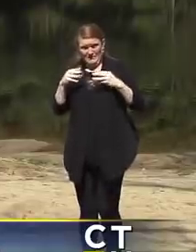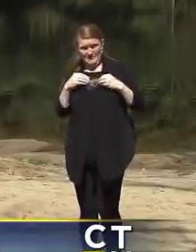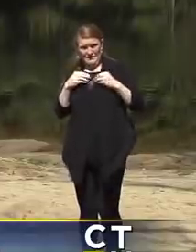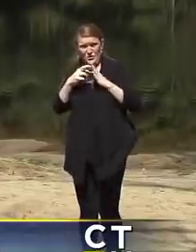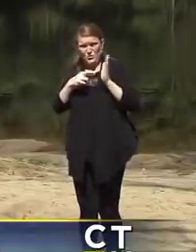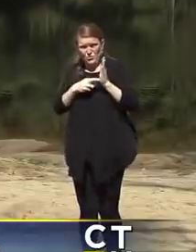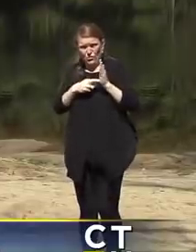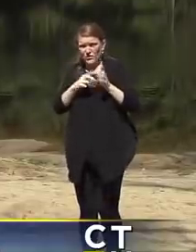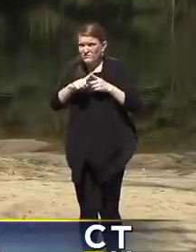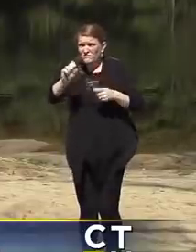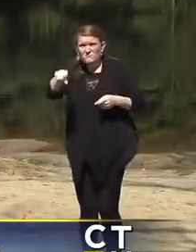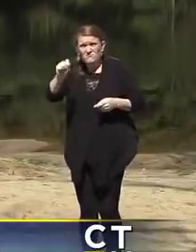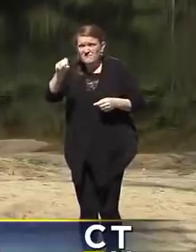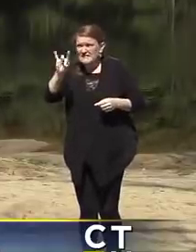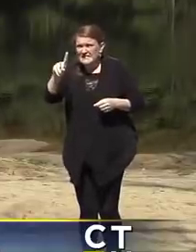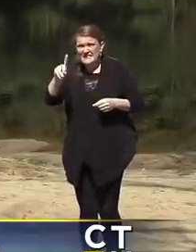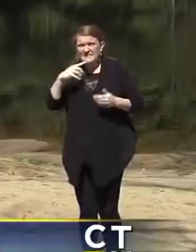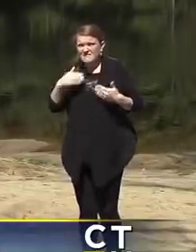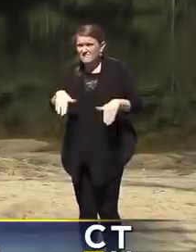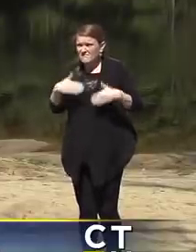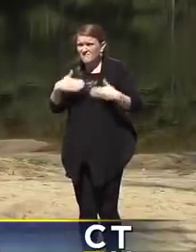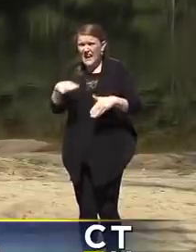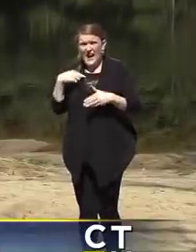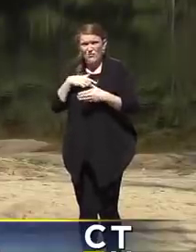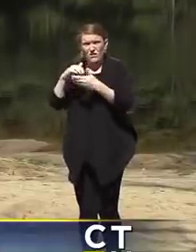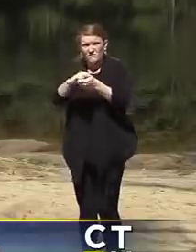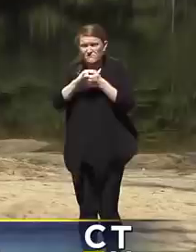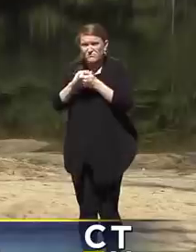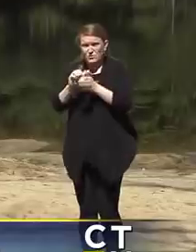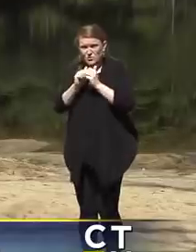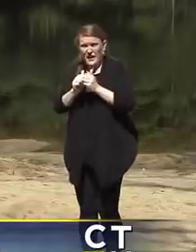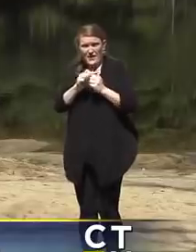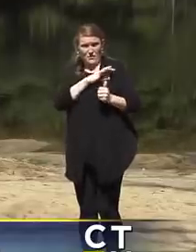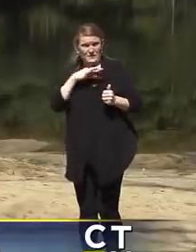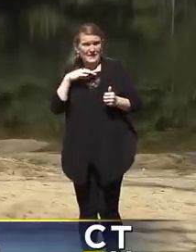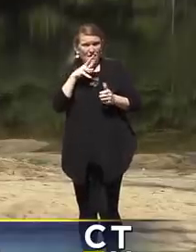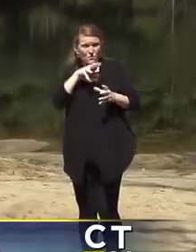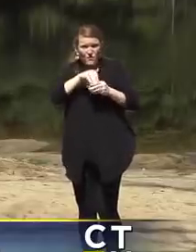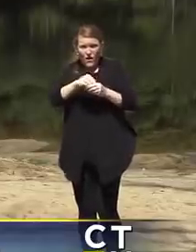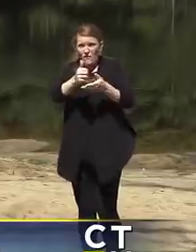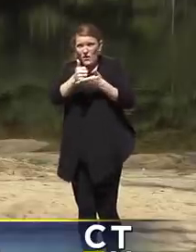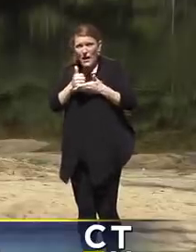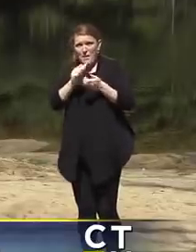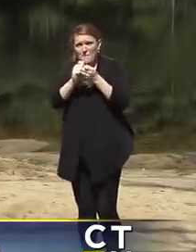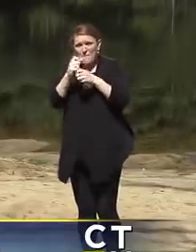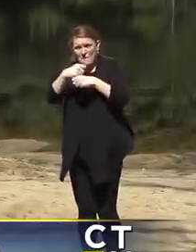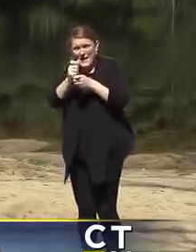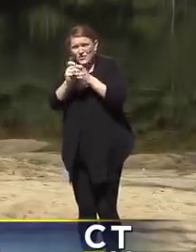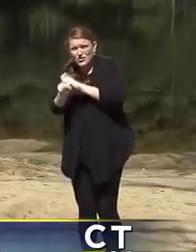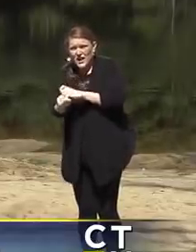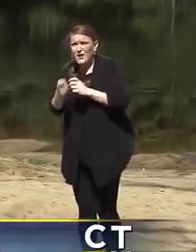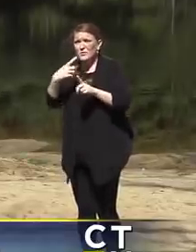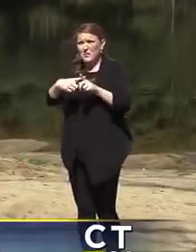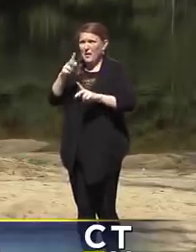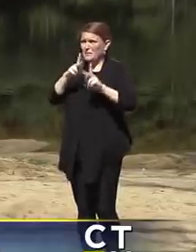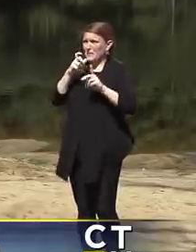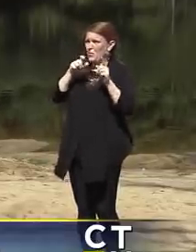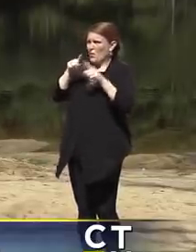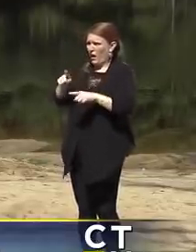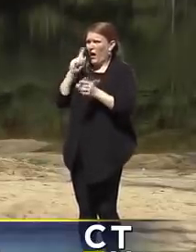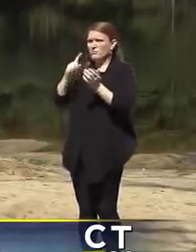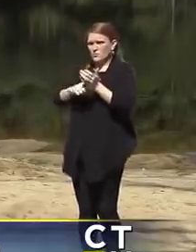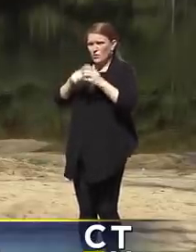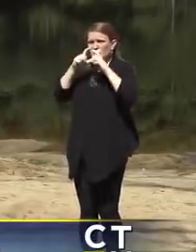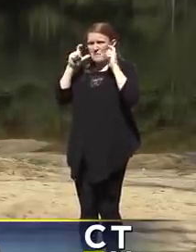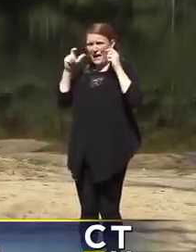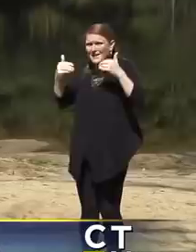making these changes, but all of the members, the visitors to our parks who've been wearing masks, who's been keeping that distance. We've